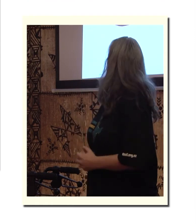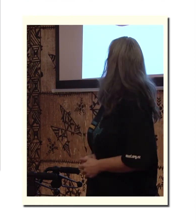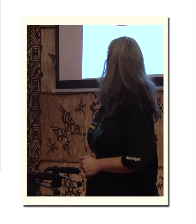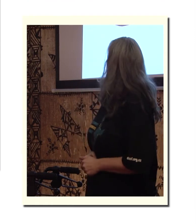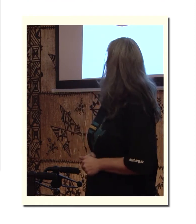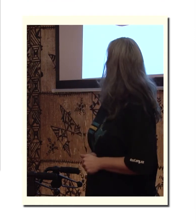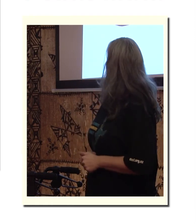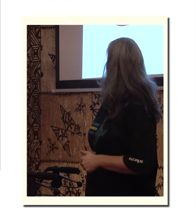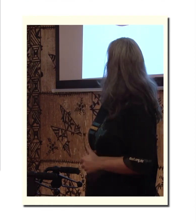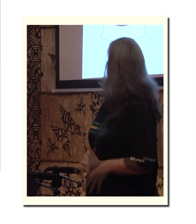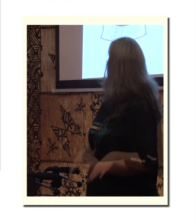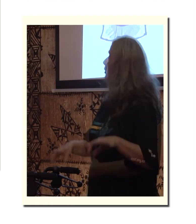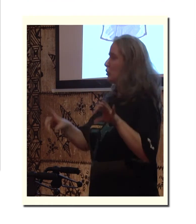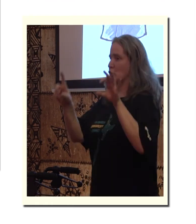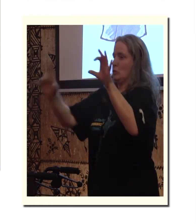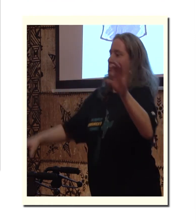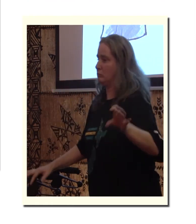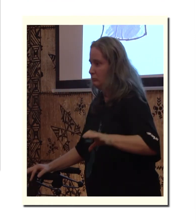Pig.